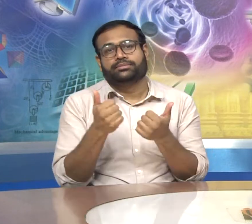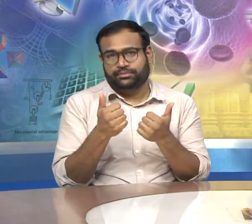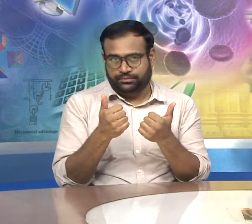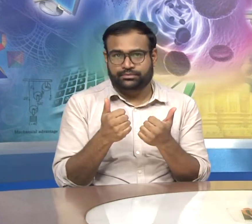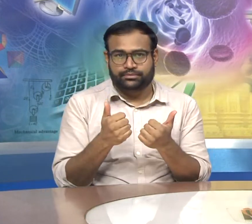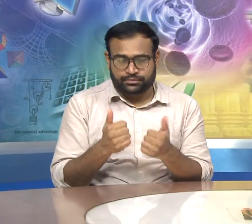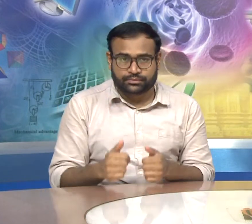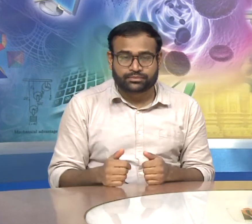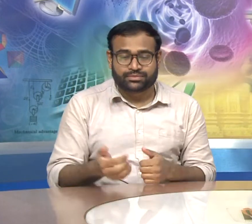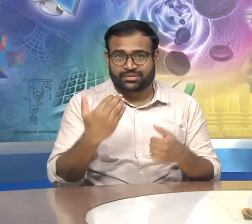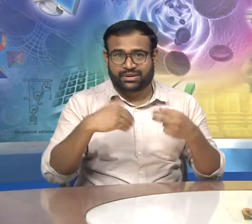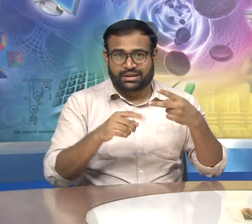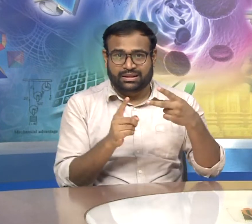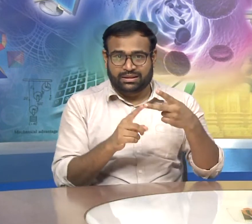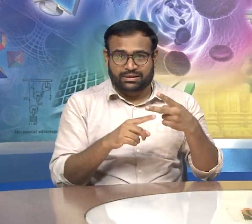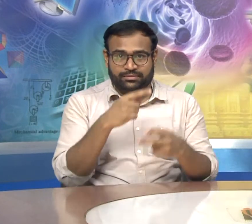example, essential and desirable.